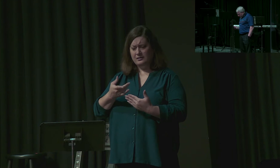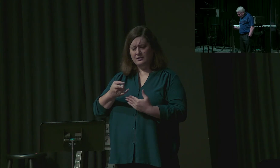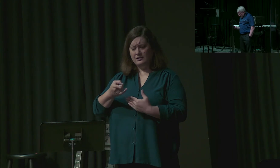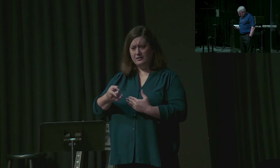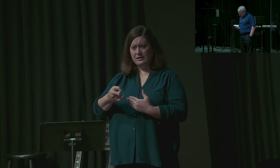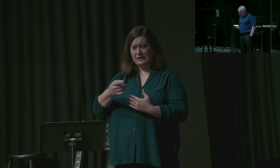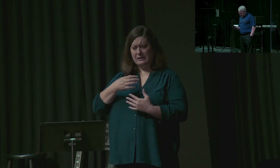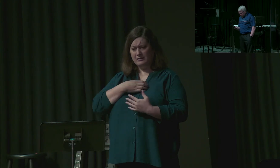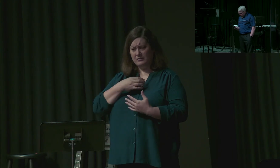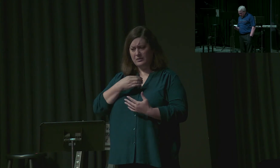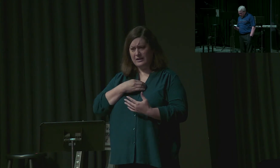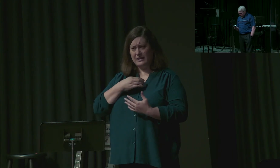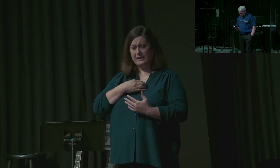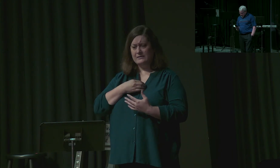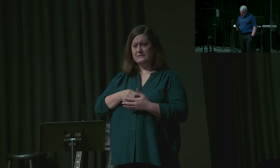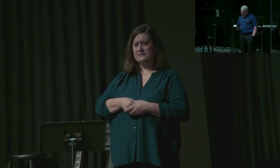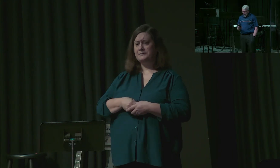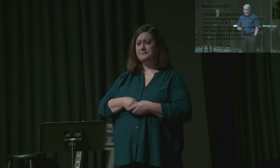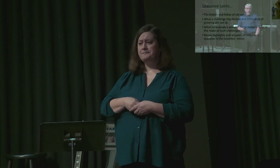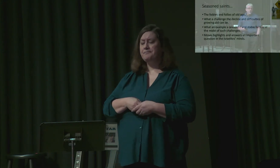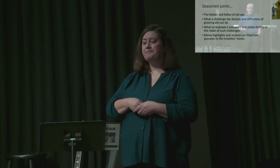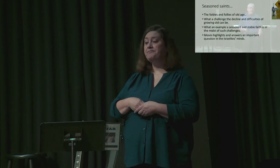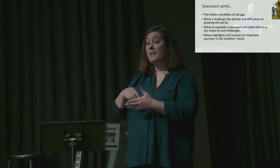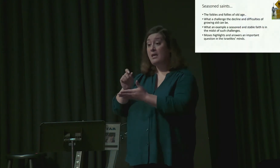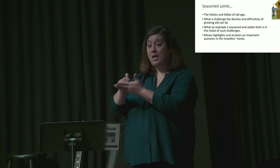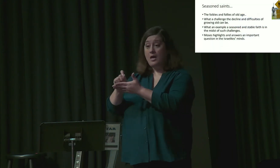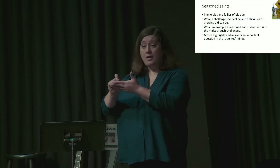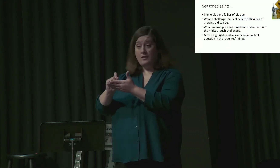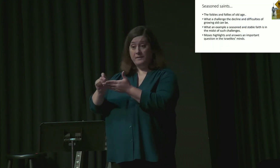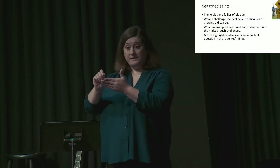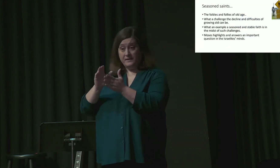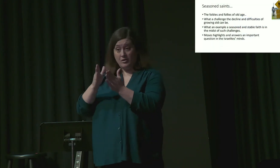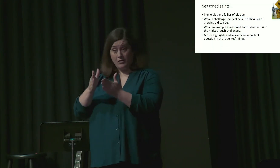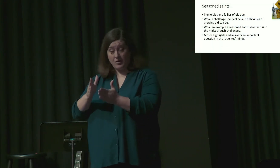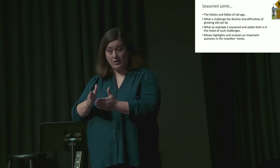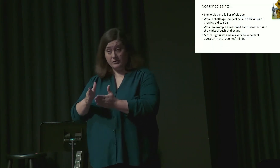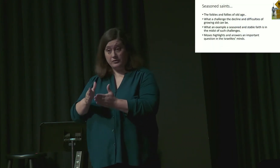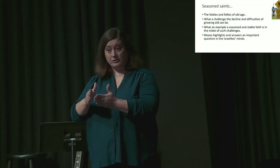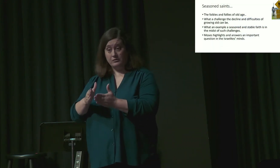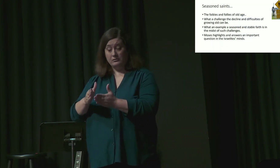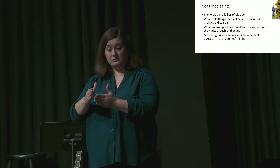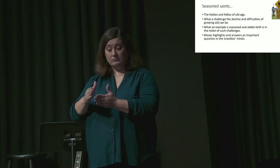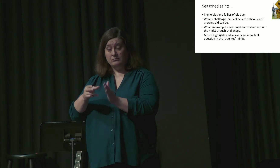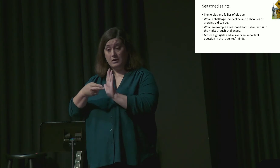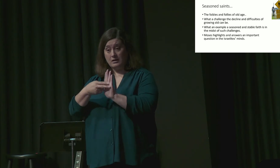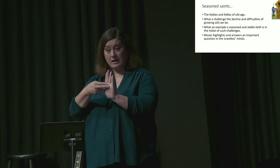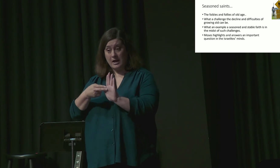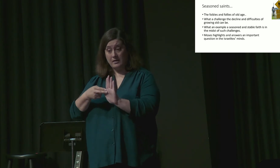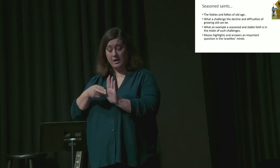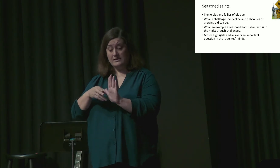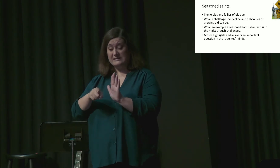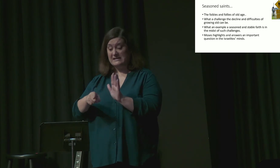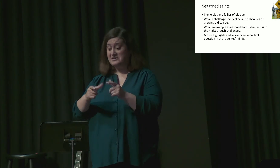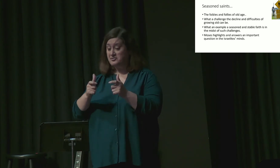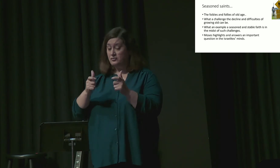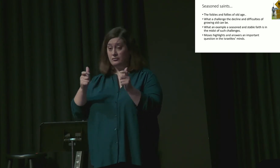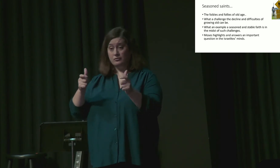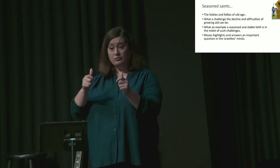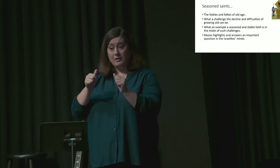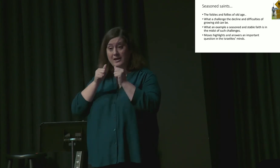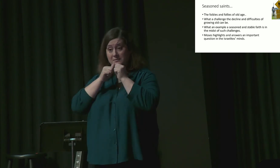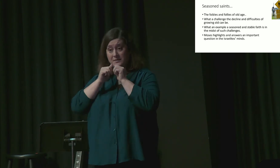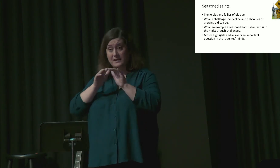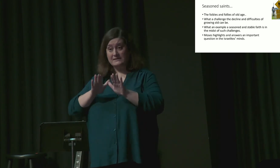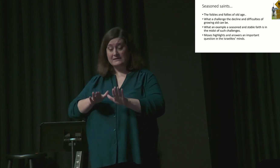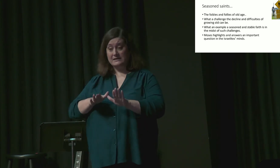Moses highlights how in the midst of this, a great blessing is conveyed. And it was visible even in